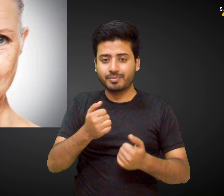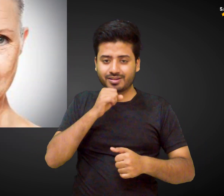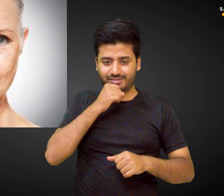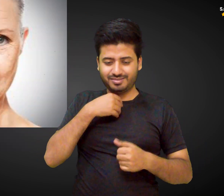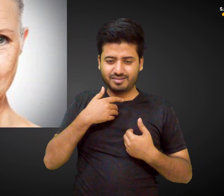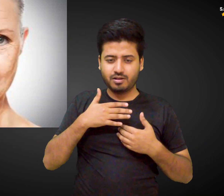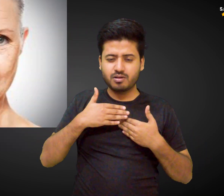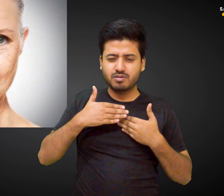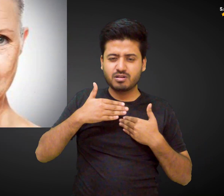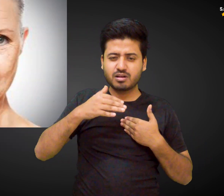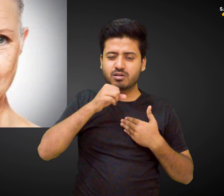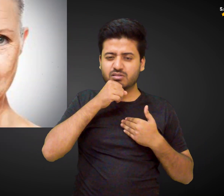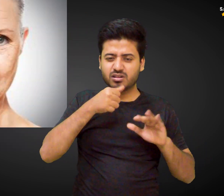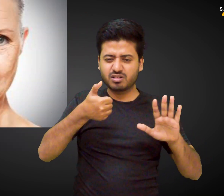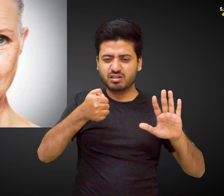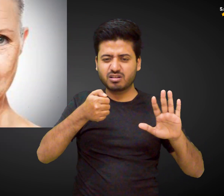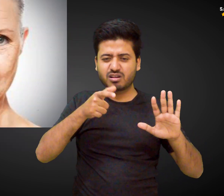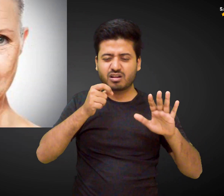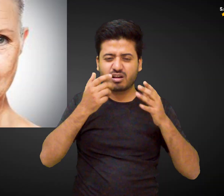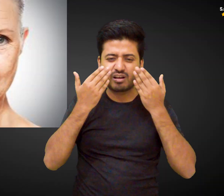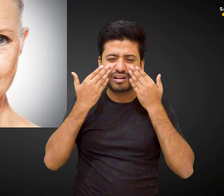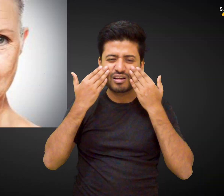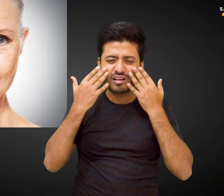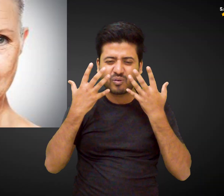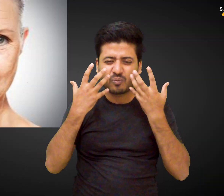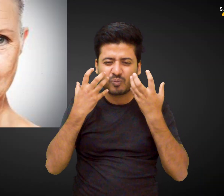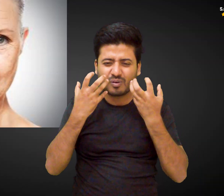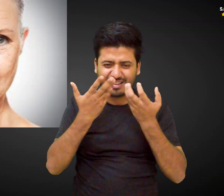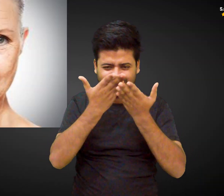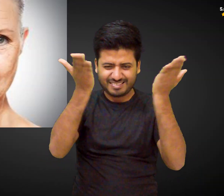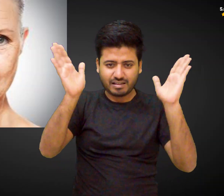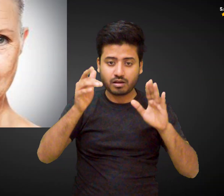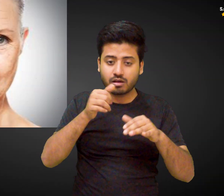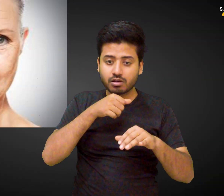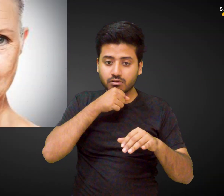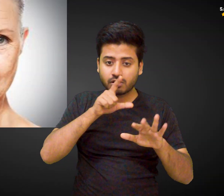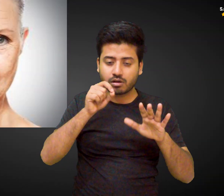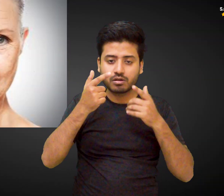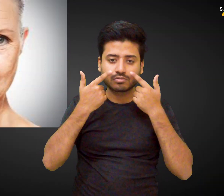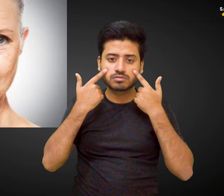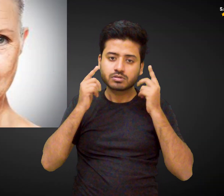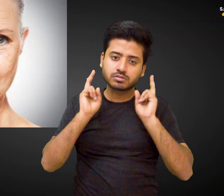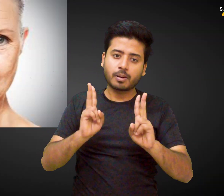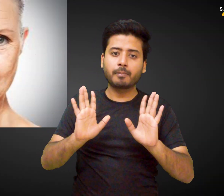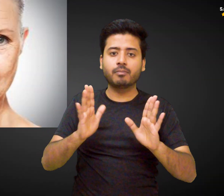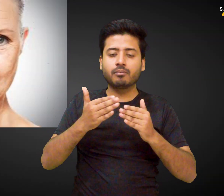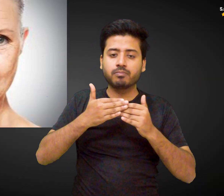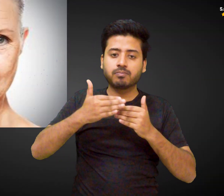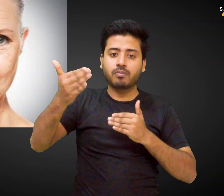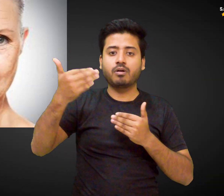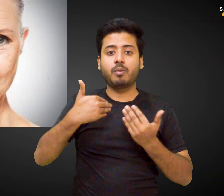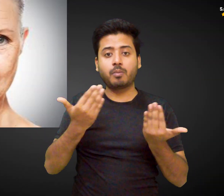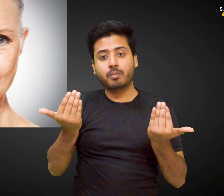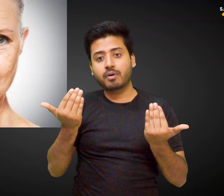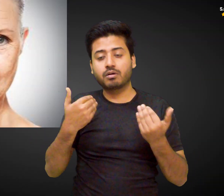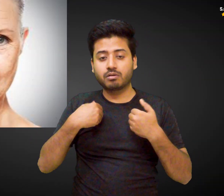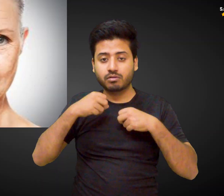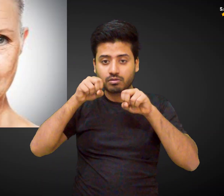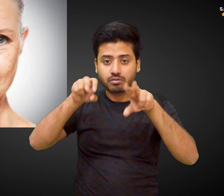had significantly better scores on a successful aging index compared to those who did not, indicating healthier and more robust